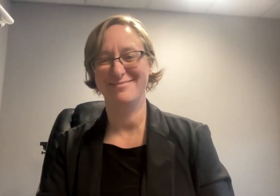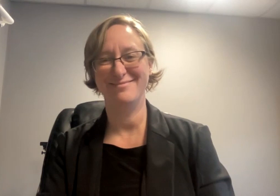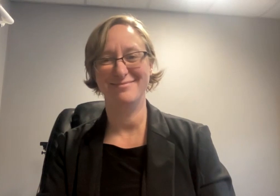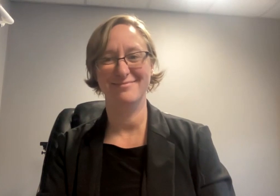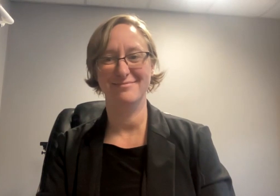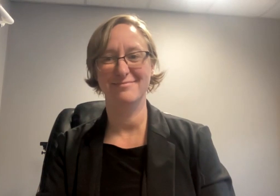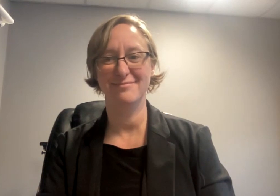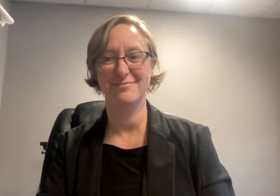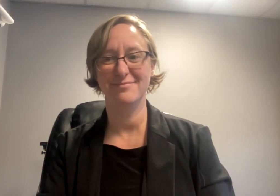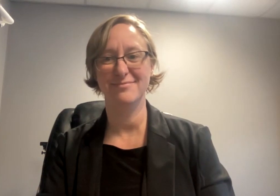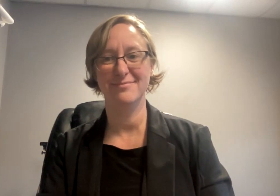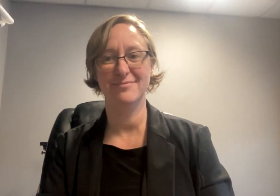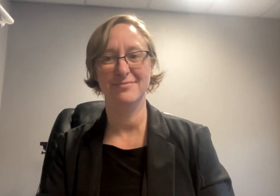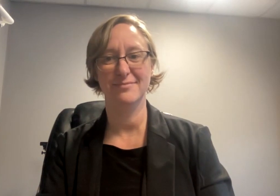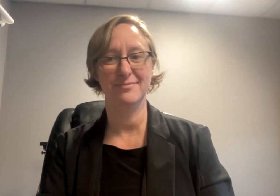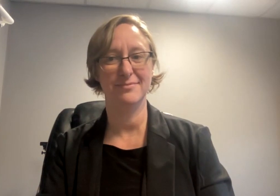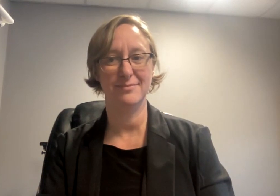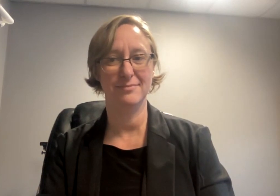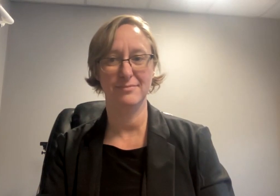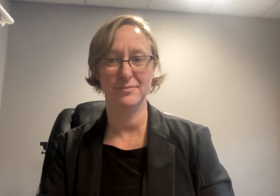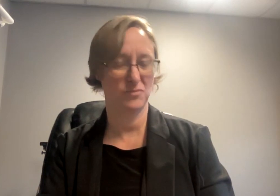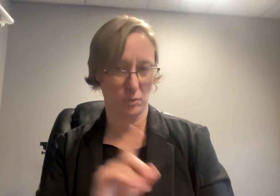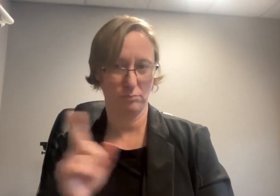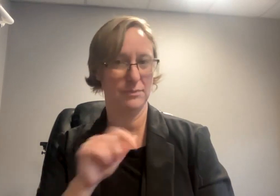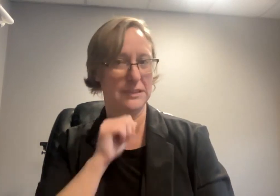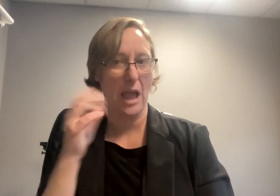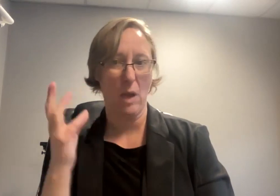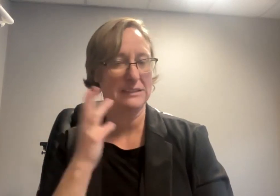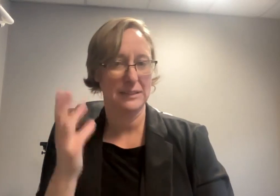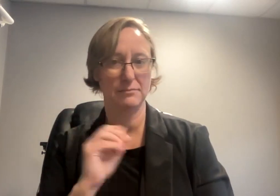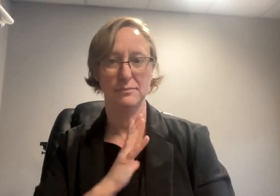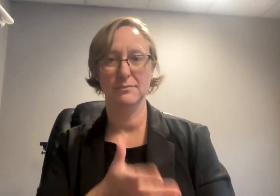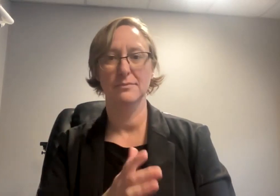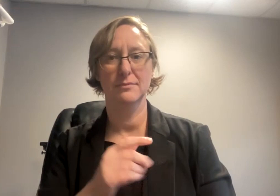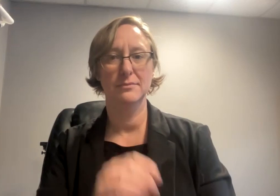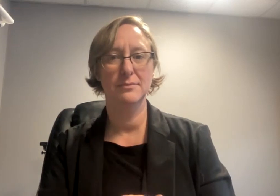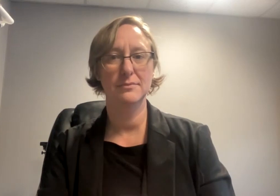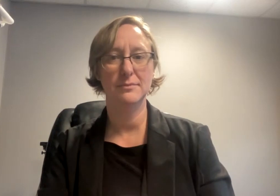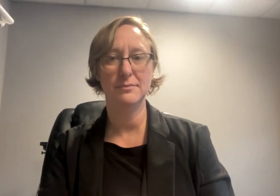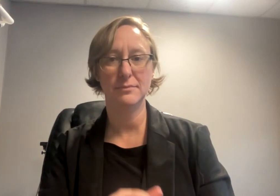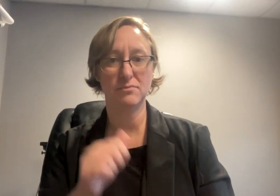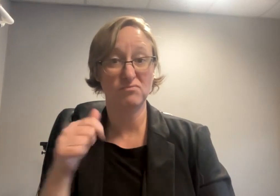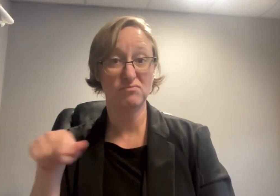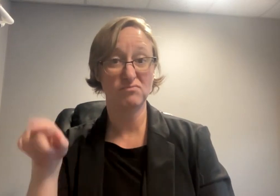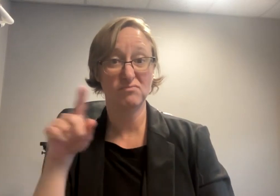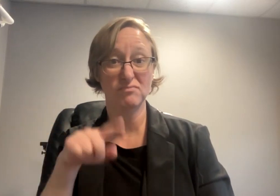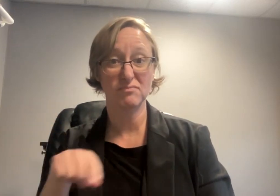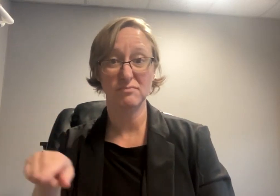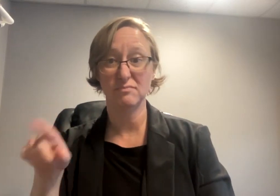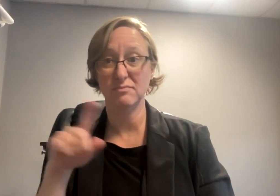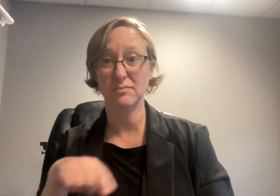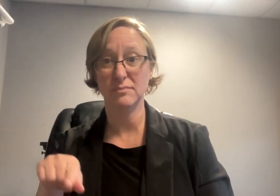on when the next meeting will be? Not on Wednesdays. Not on Wednesdays, Megan said. Not on Wednesdays. Okay, that's